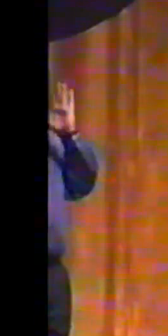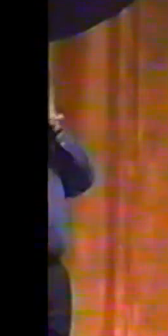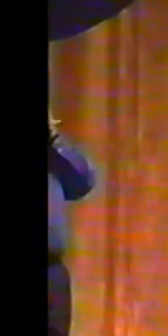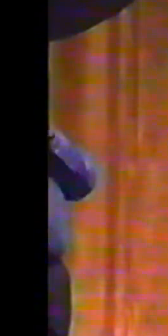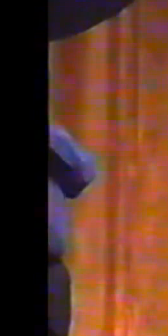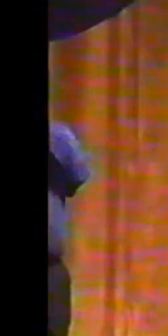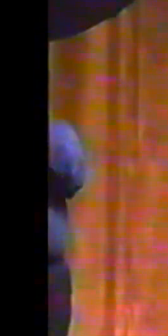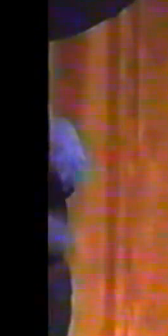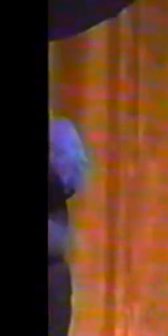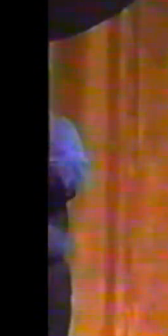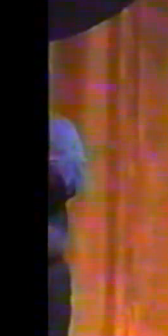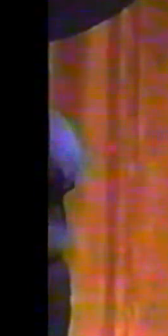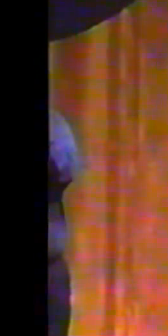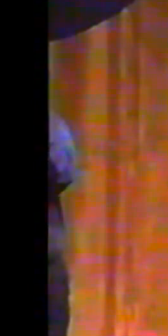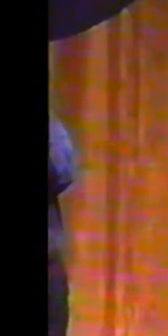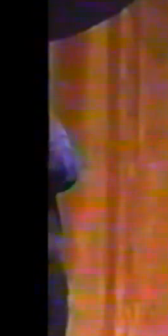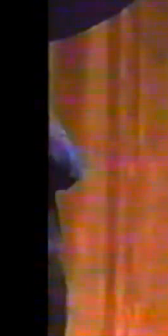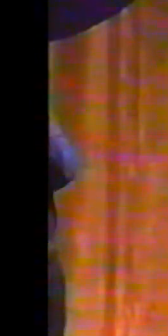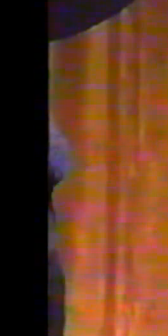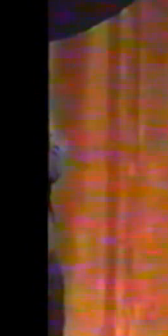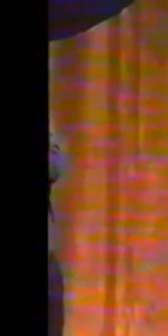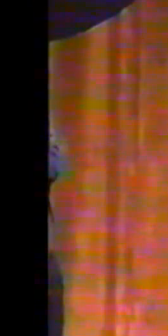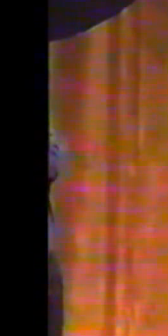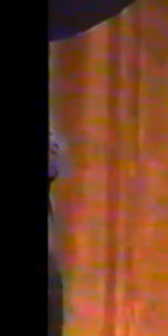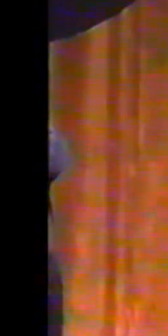kinds of records that would normally be public.